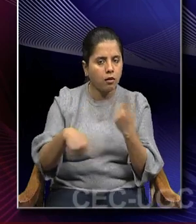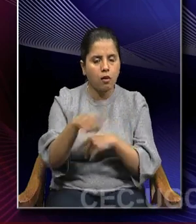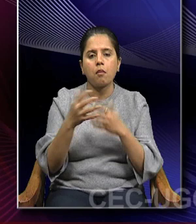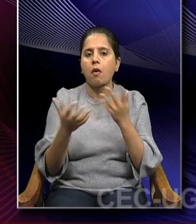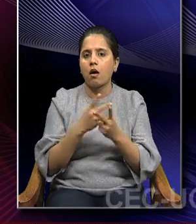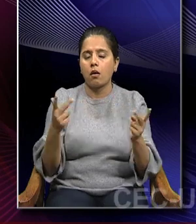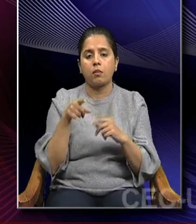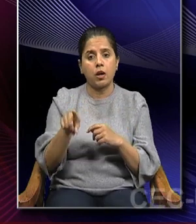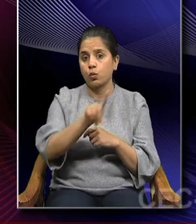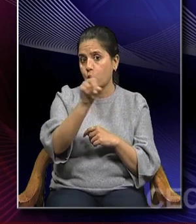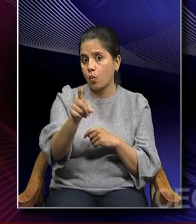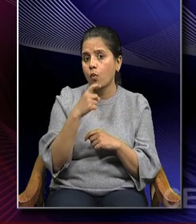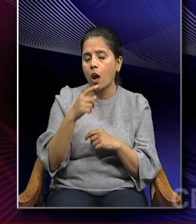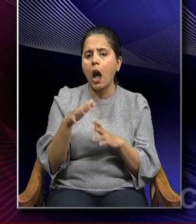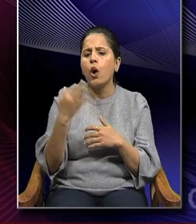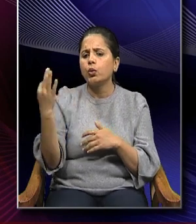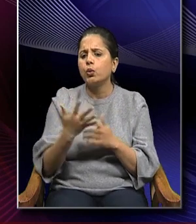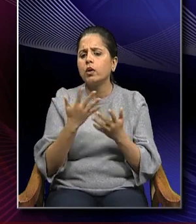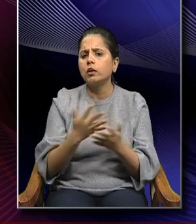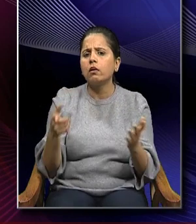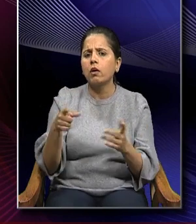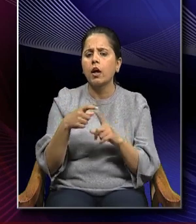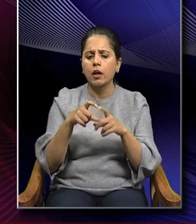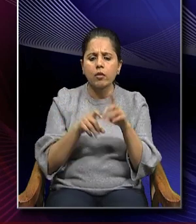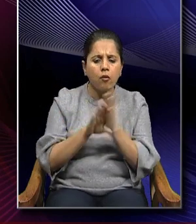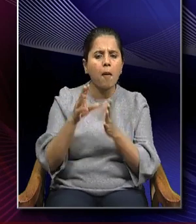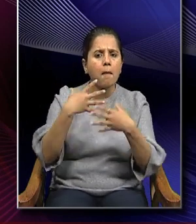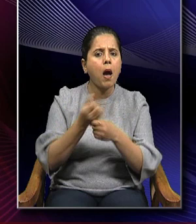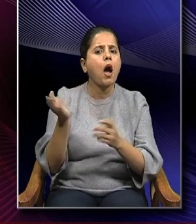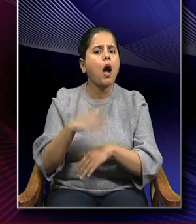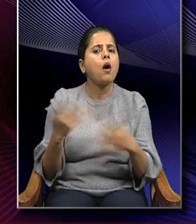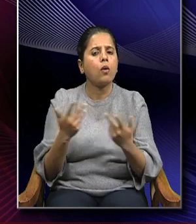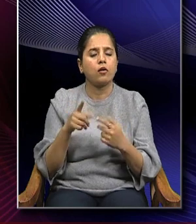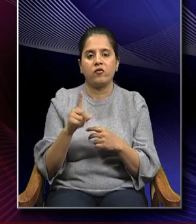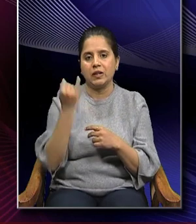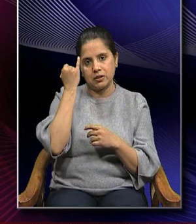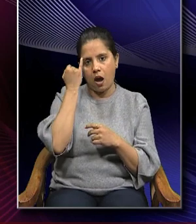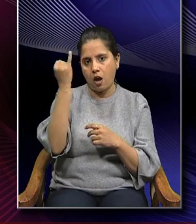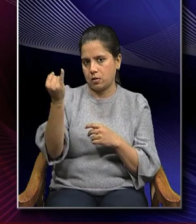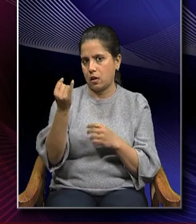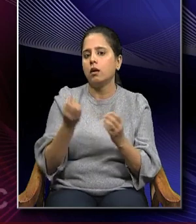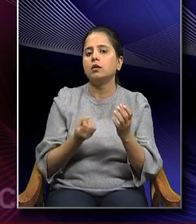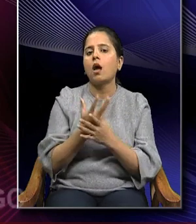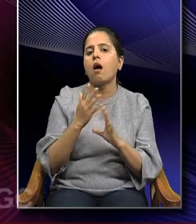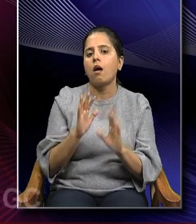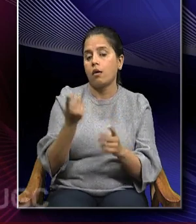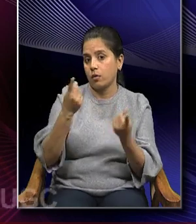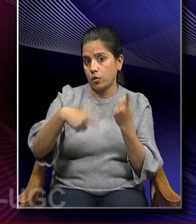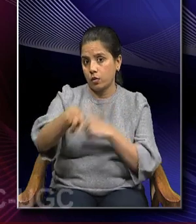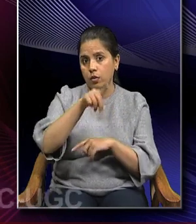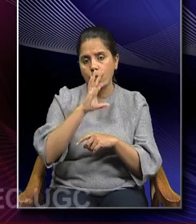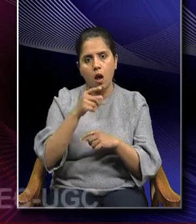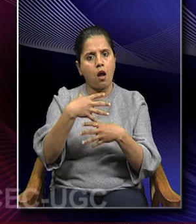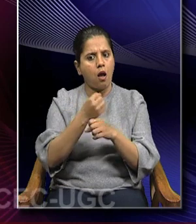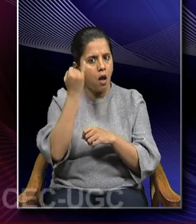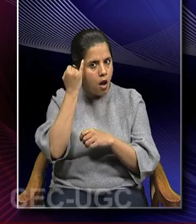Now, the question comes when how a new product is being developed. So, the first step is the idea generation, that you are basically generating